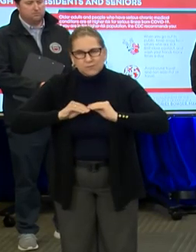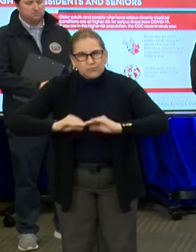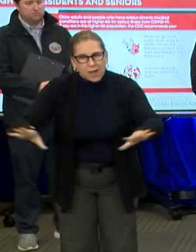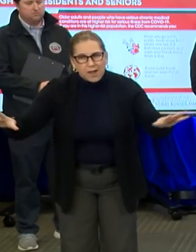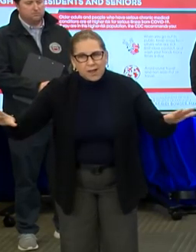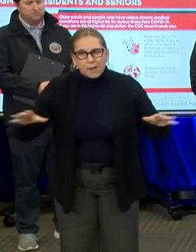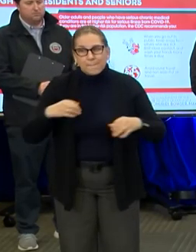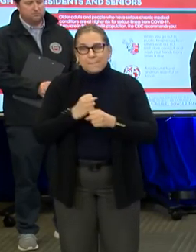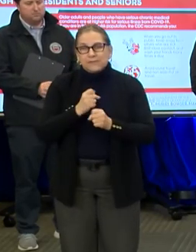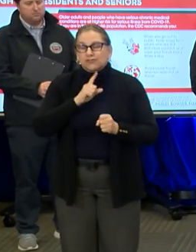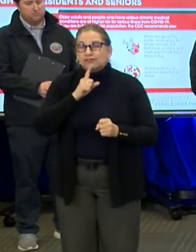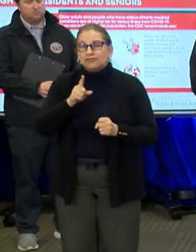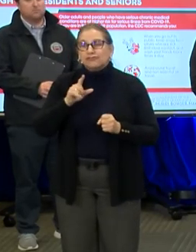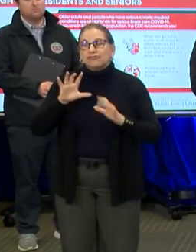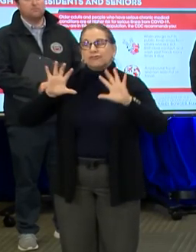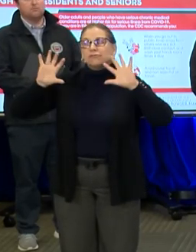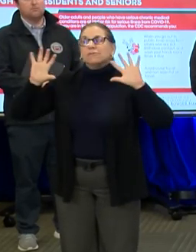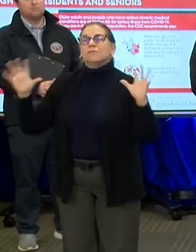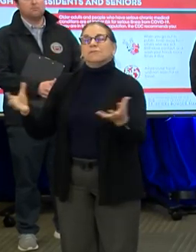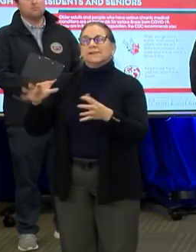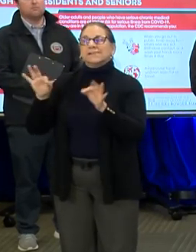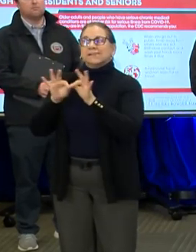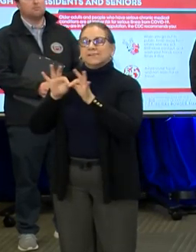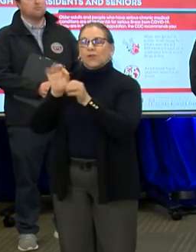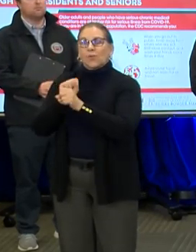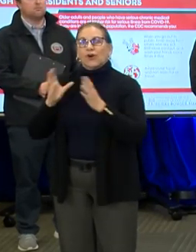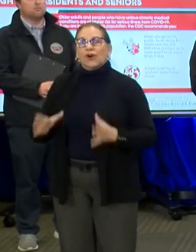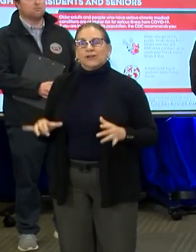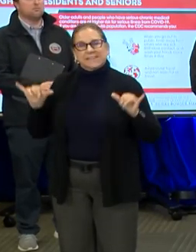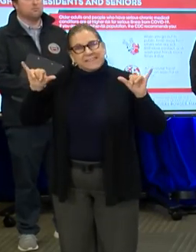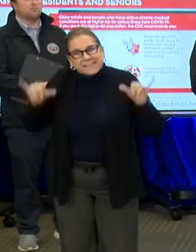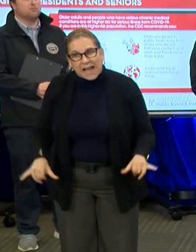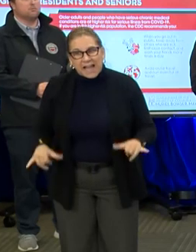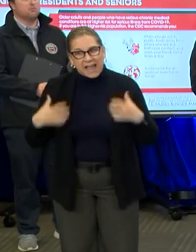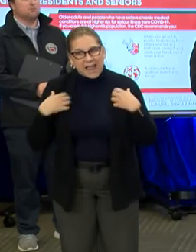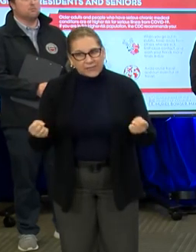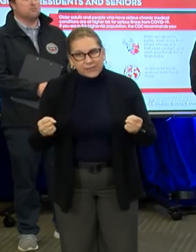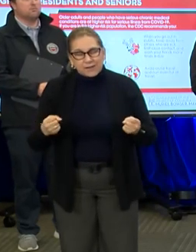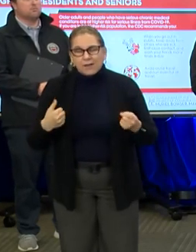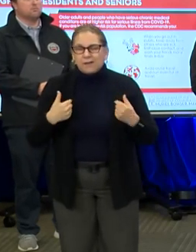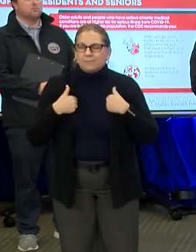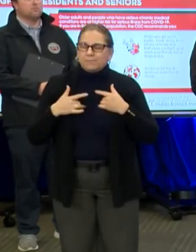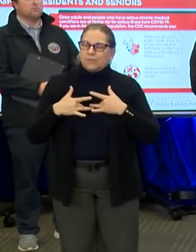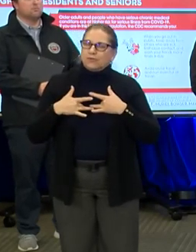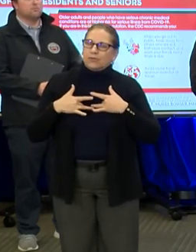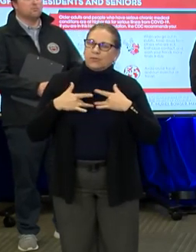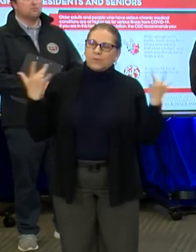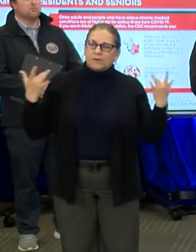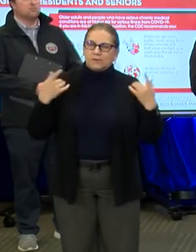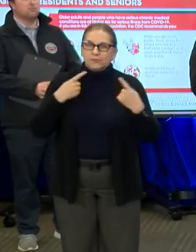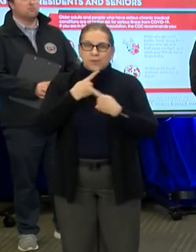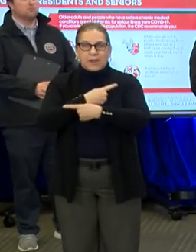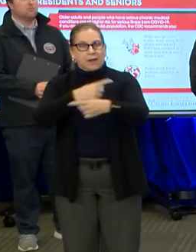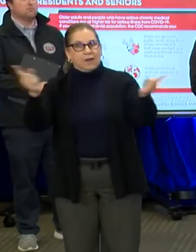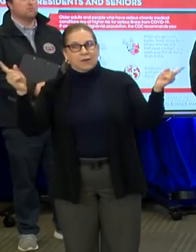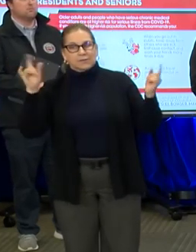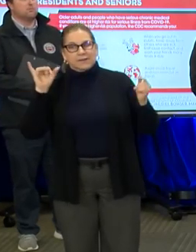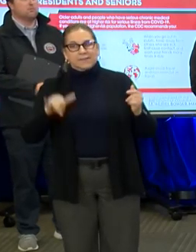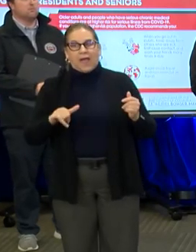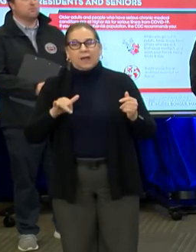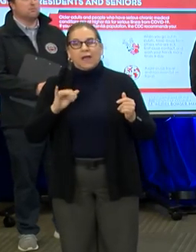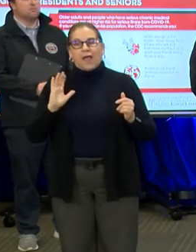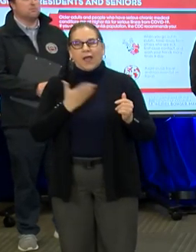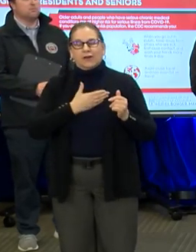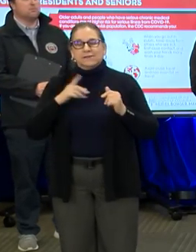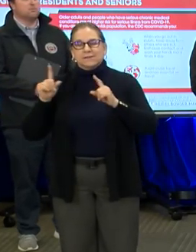I am pleased to announce that in addition to the access to testing resources described earlier, the district government will be launching